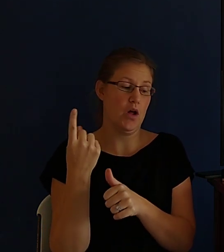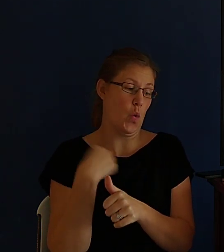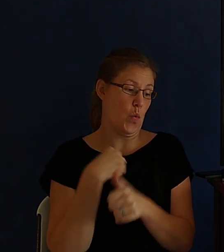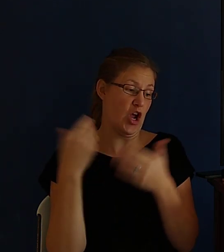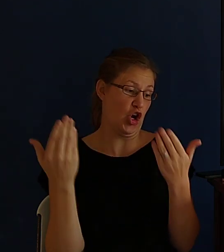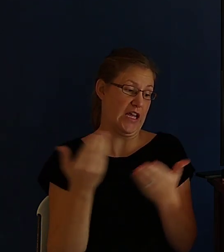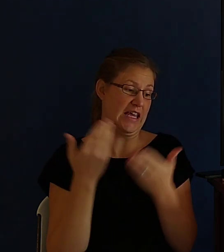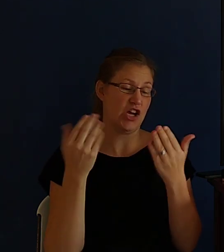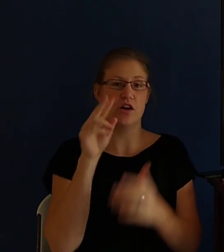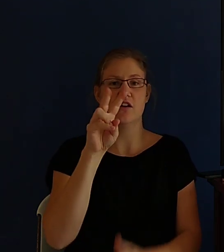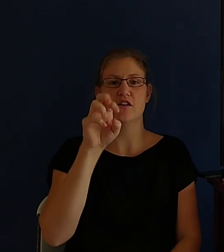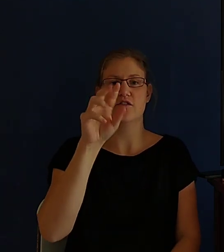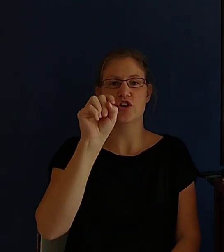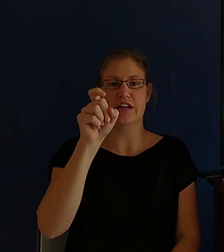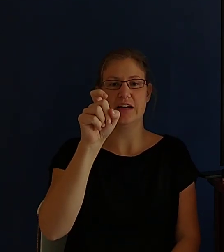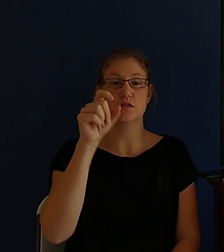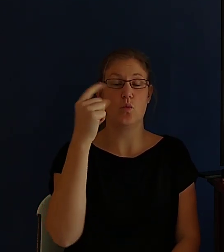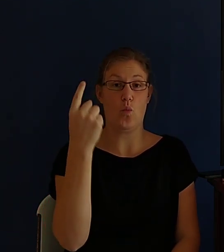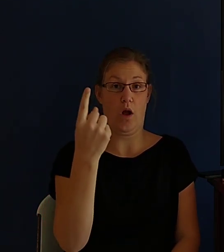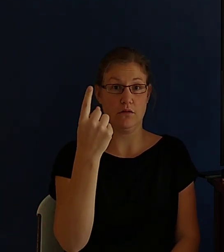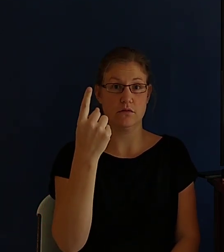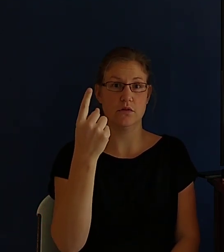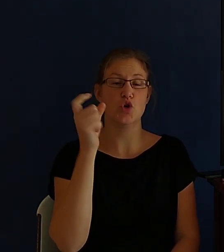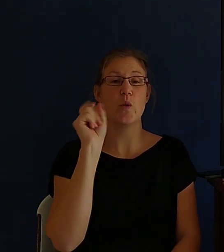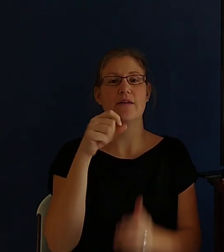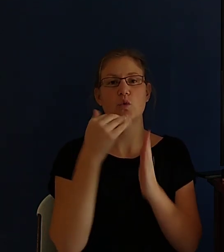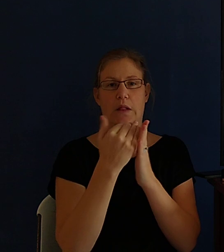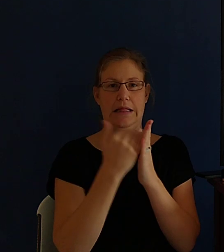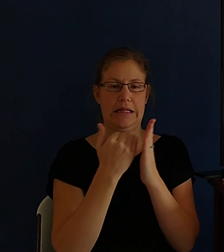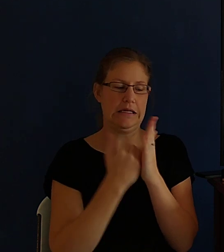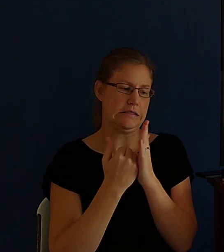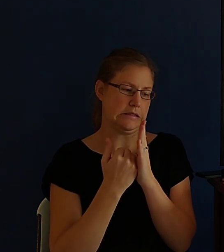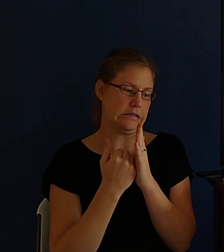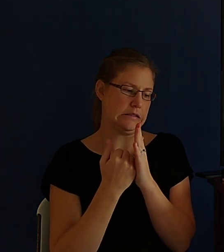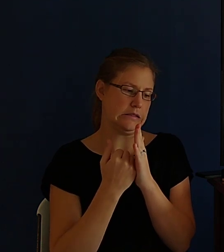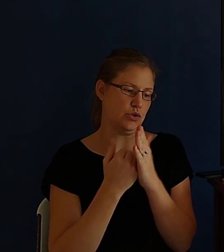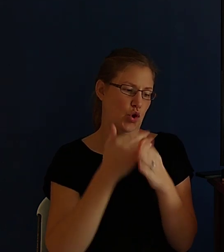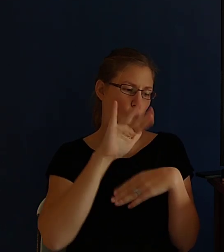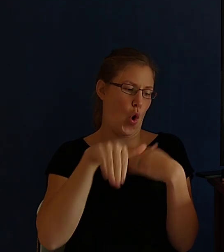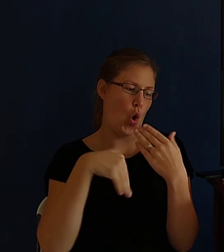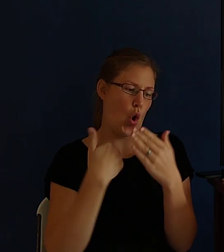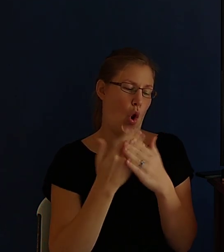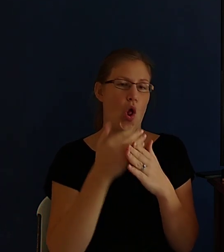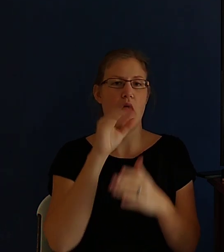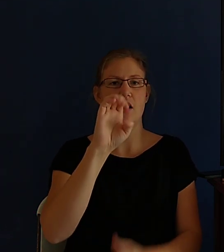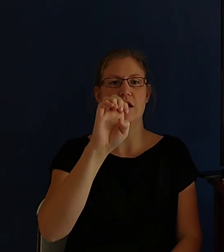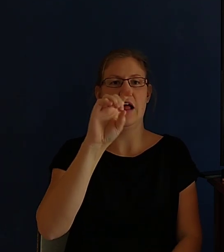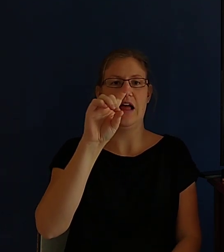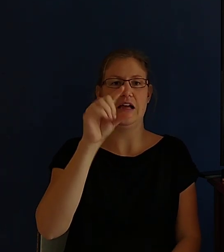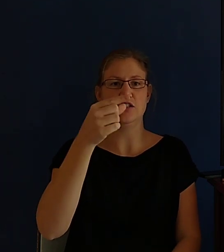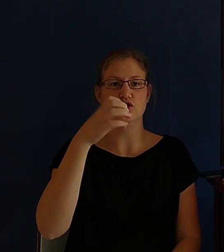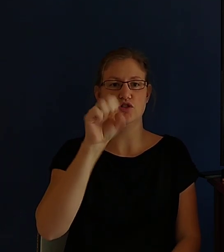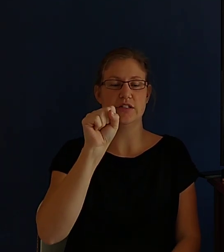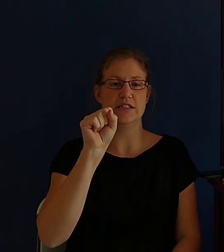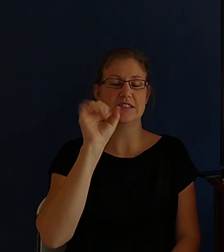at vertex 1. You need to list all the edges that are incident